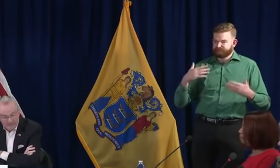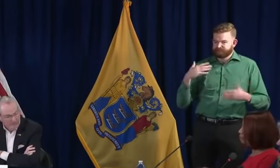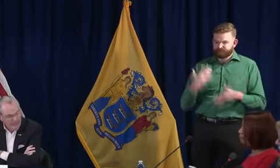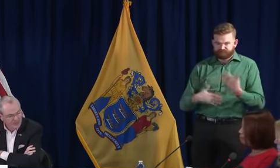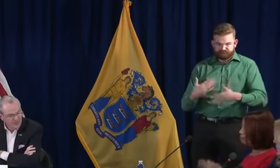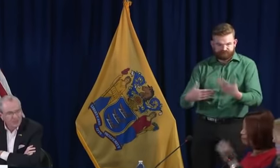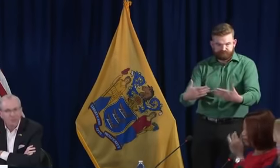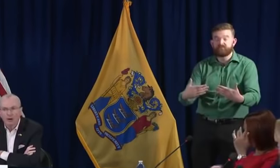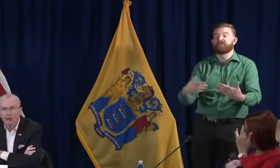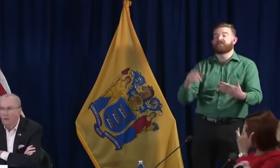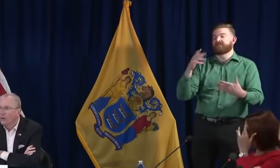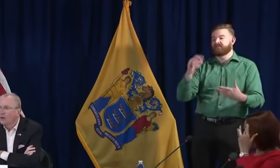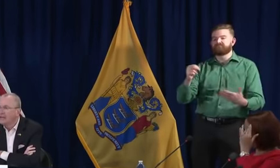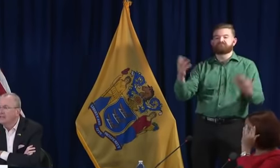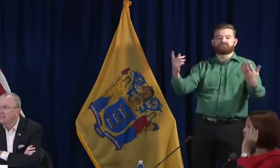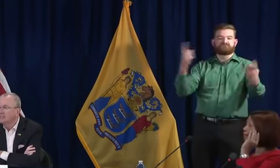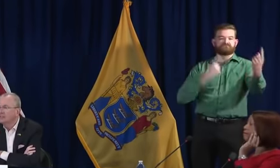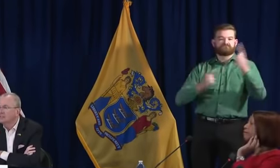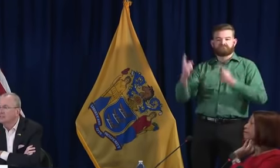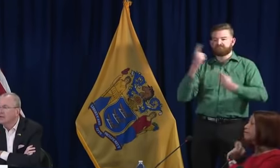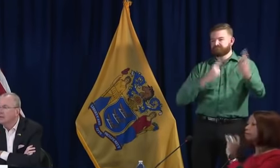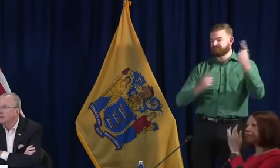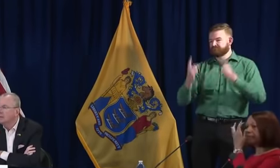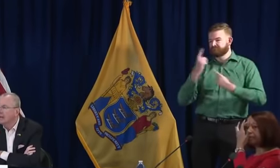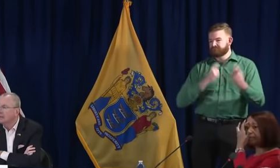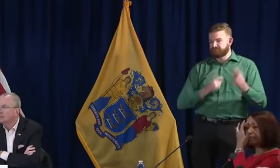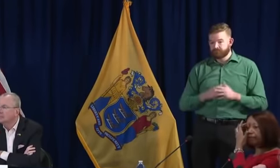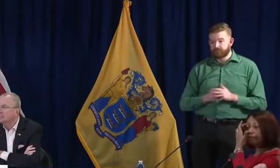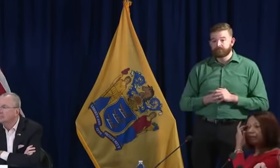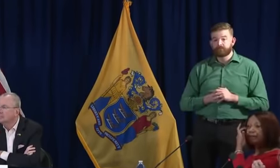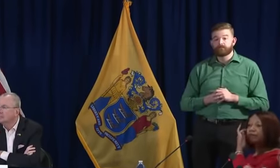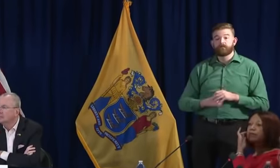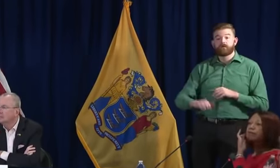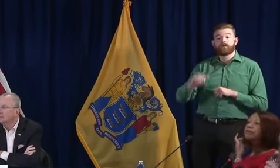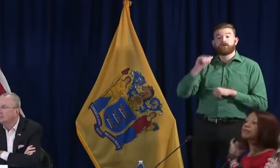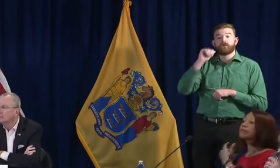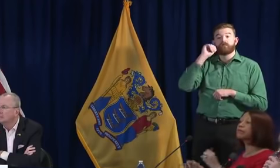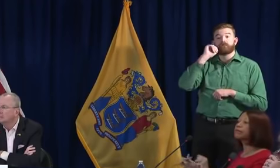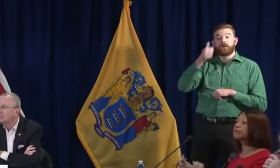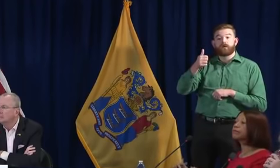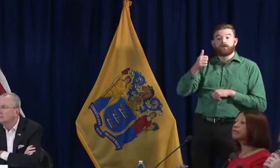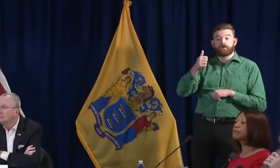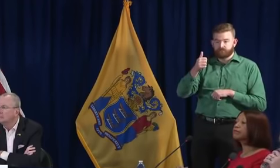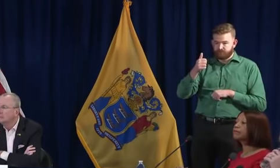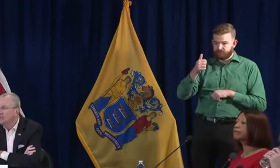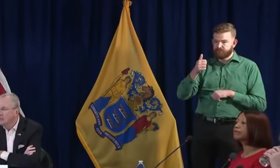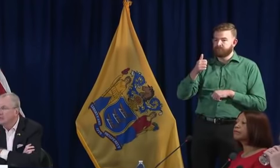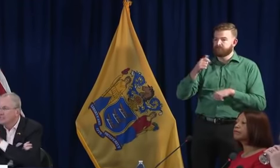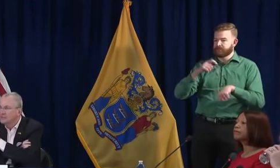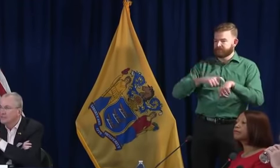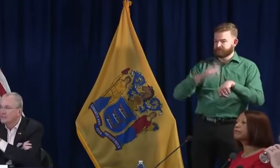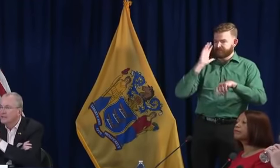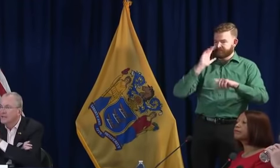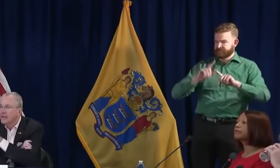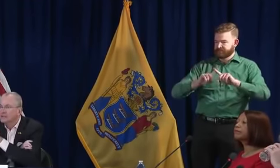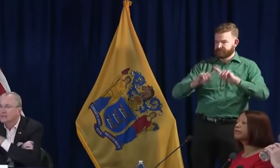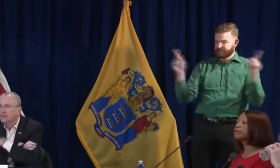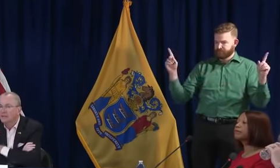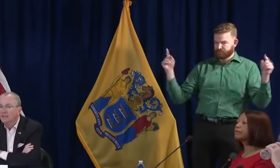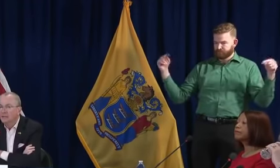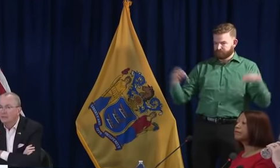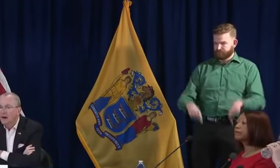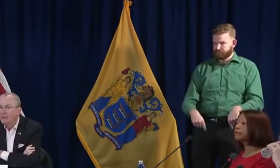afterward. I think tomorrow we're at a different time. Alex, what time tomorrow? Can you come back to me?